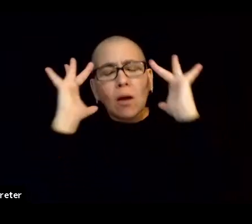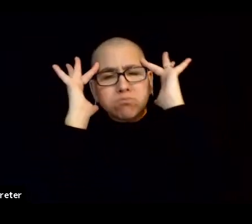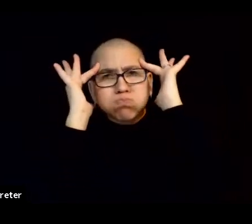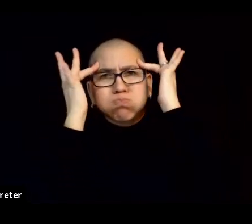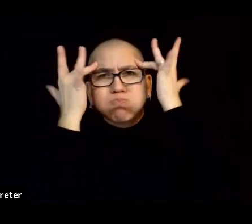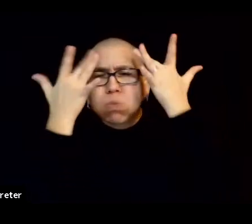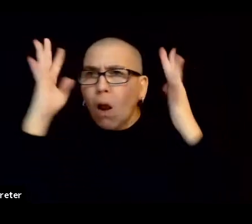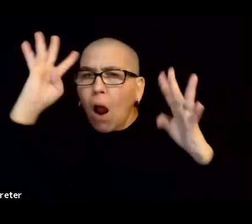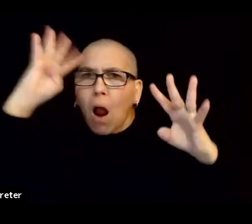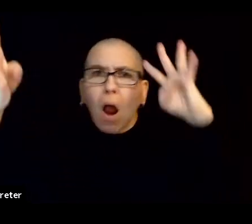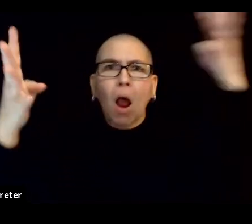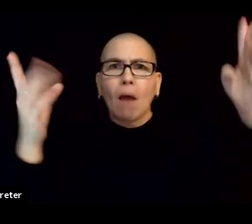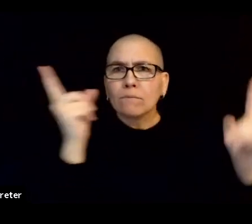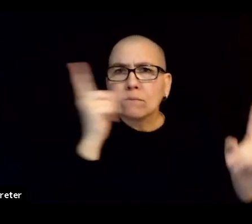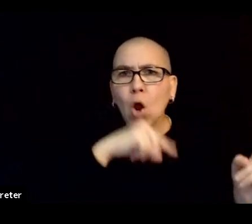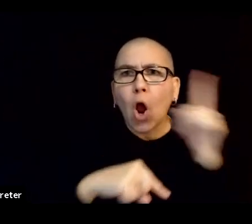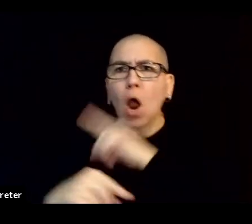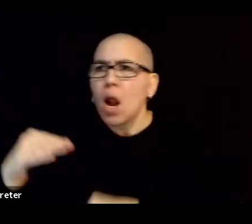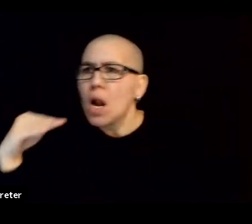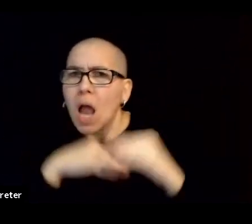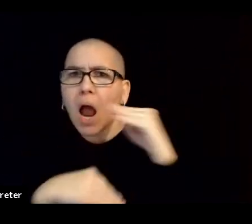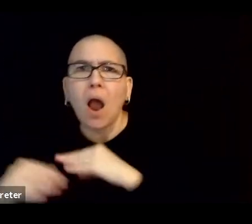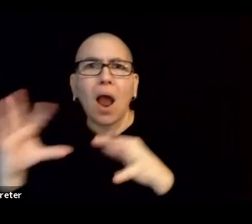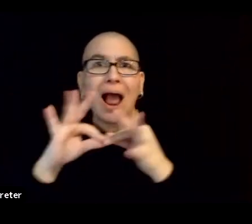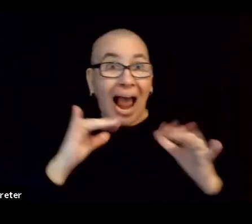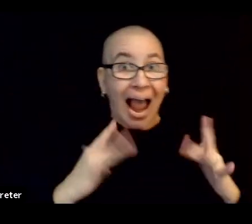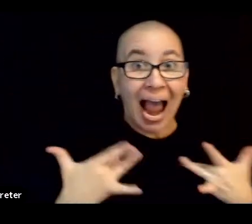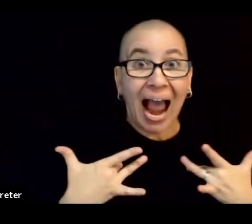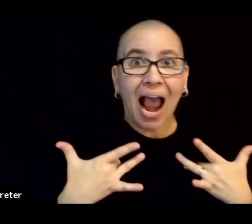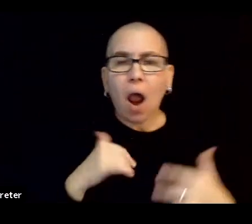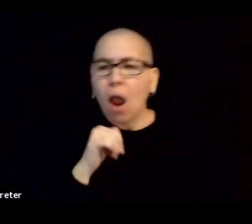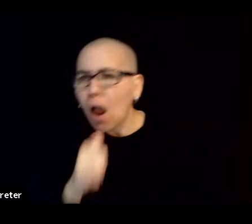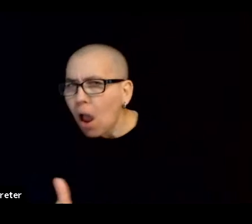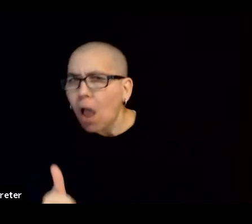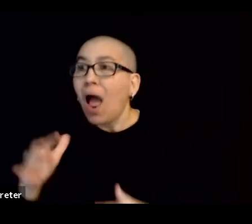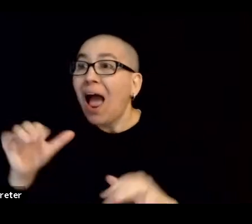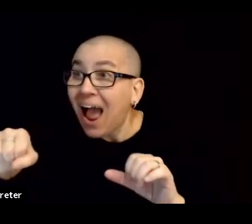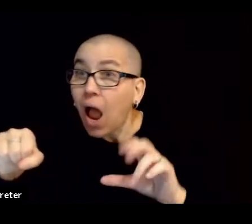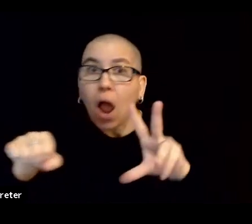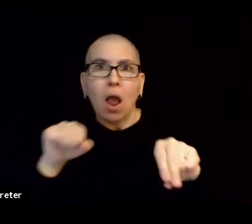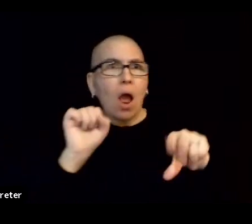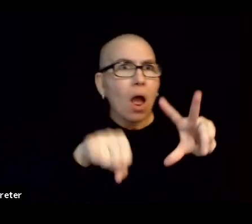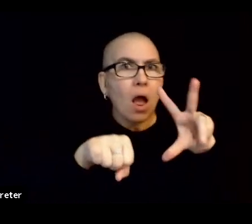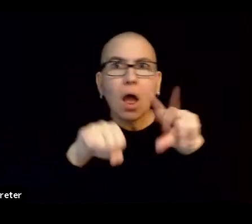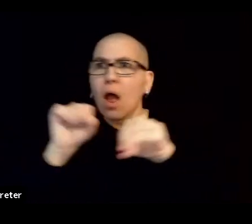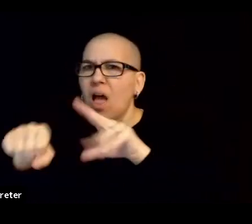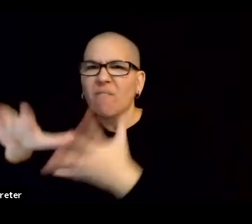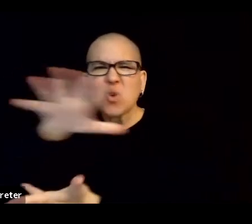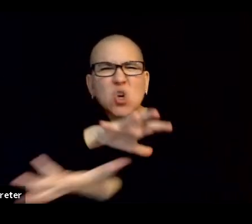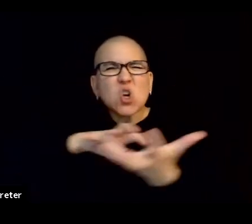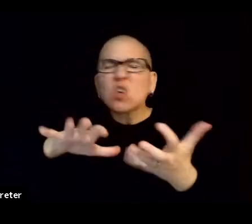hopeful. It's encouraging to me to see a president talking about COVID and